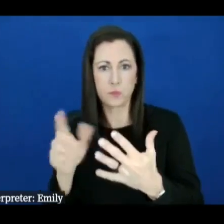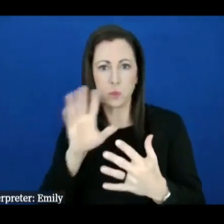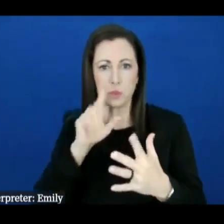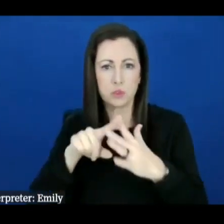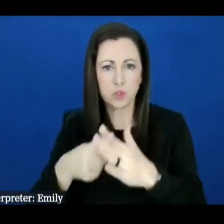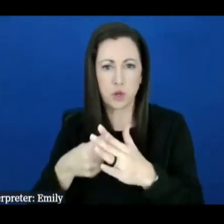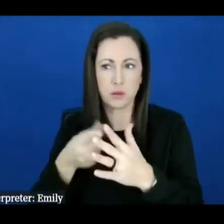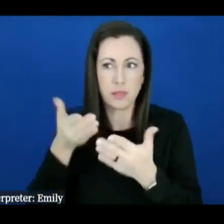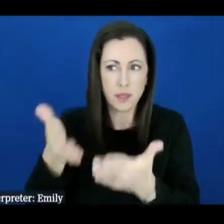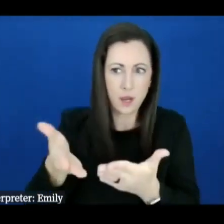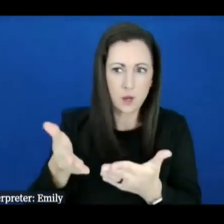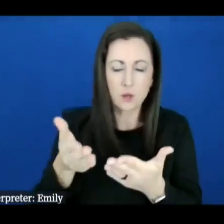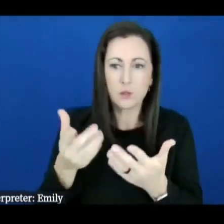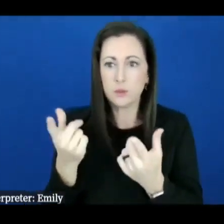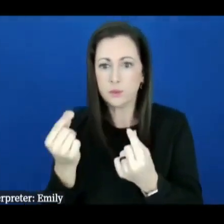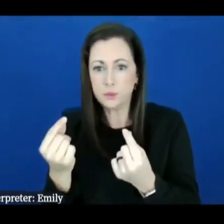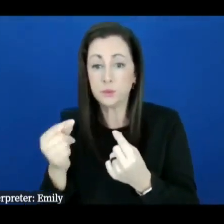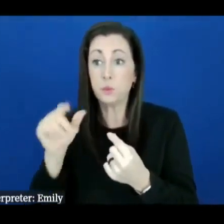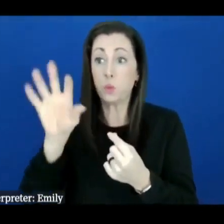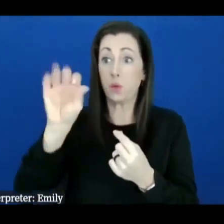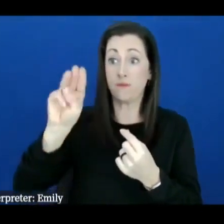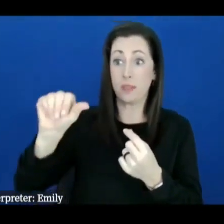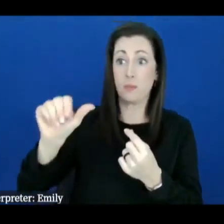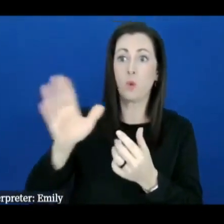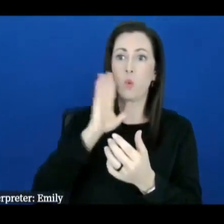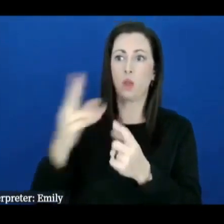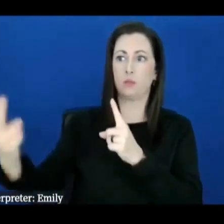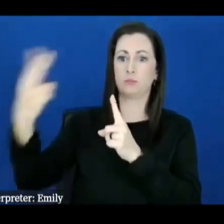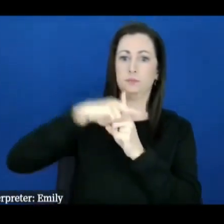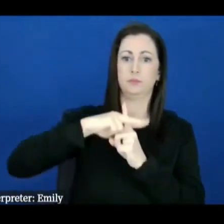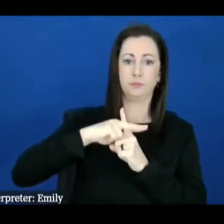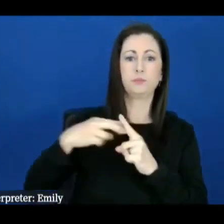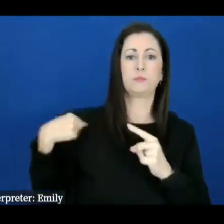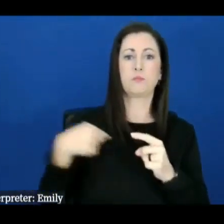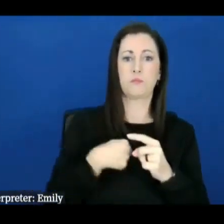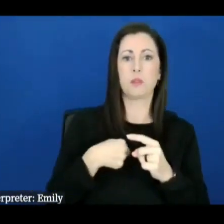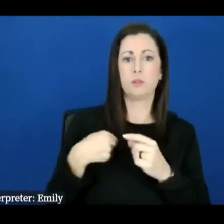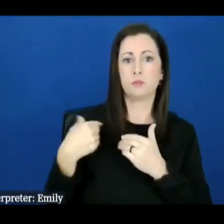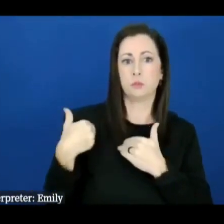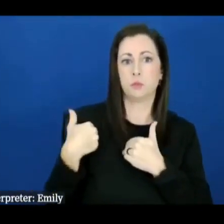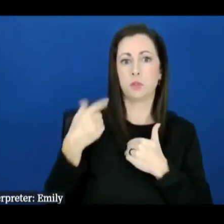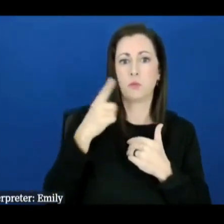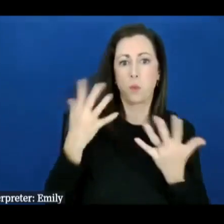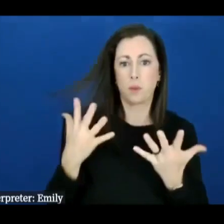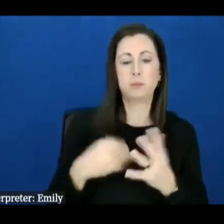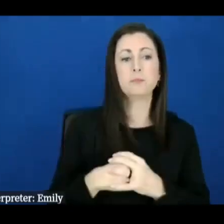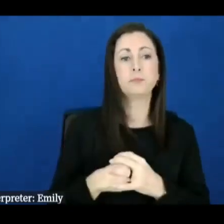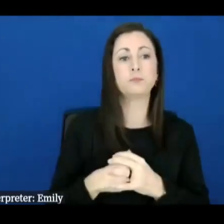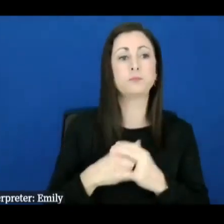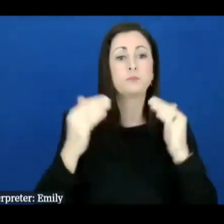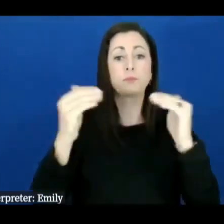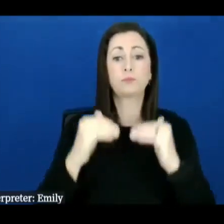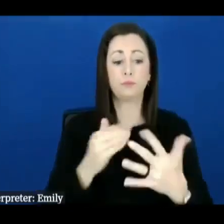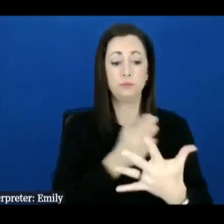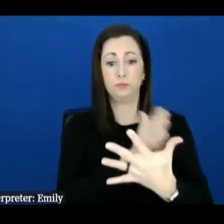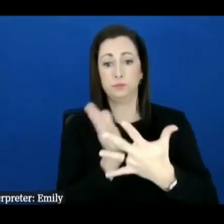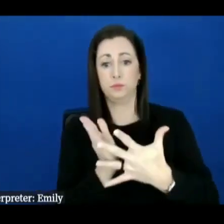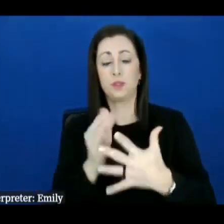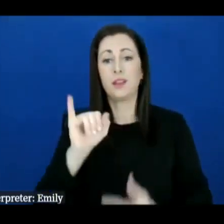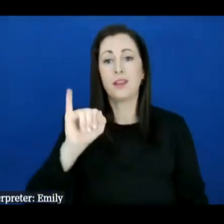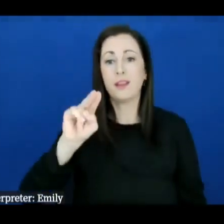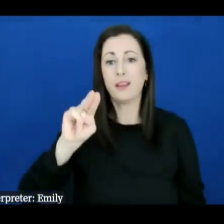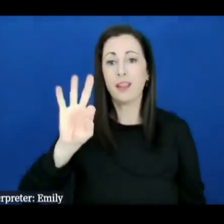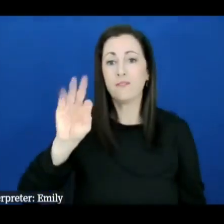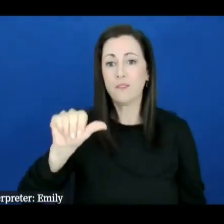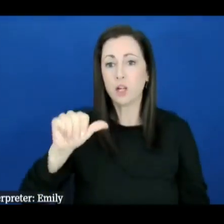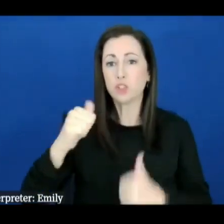what what it is that FEMA will task us to do um and then moving on to infrastructure uh again a